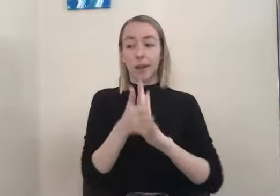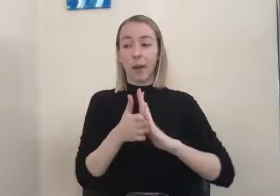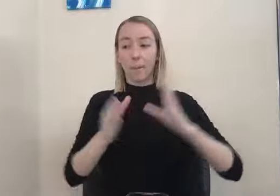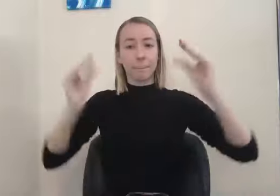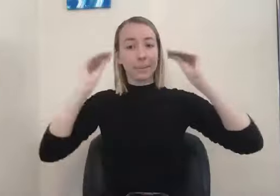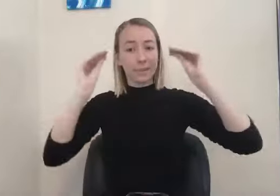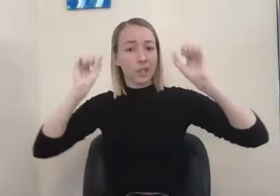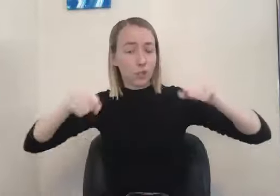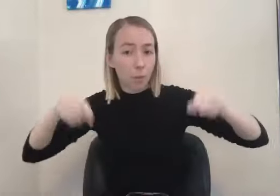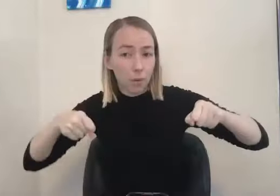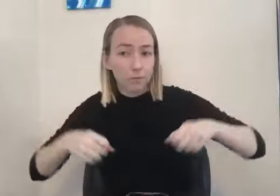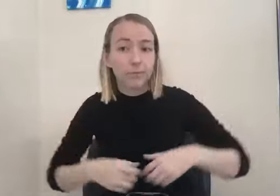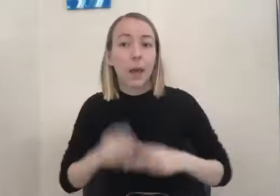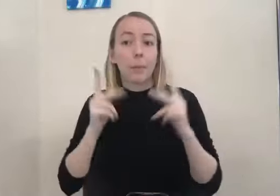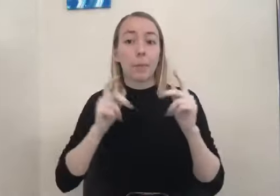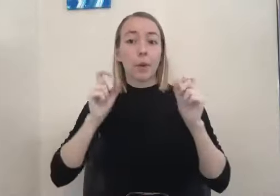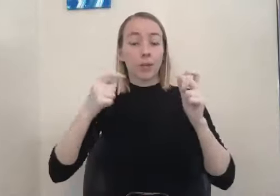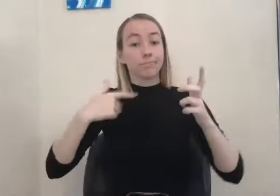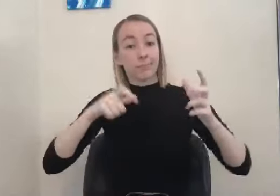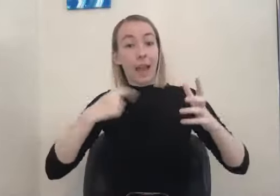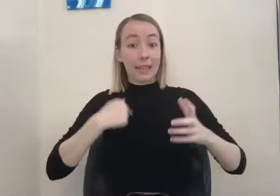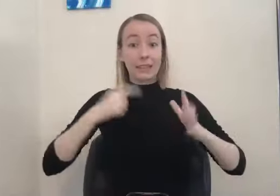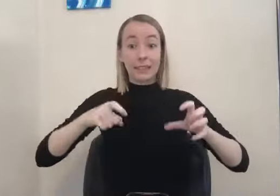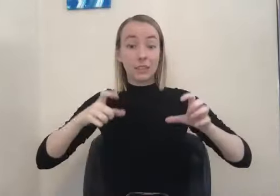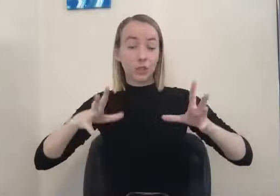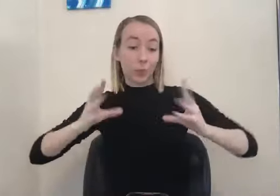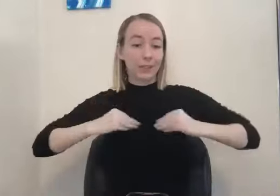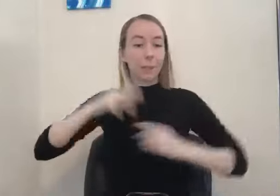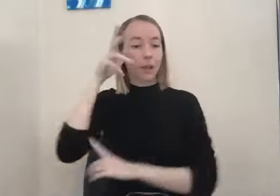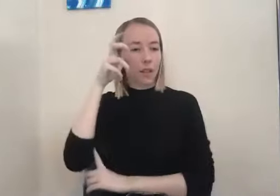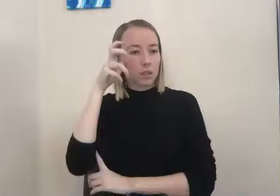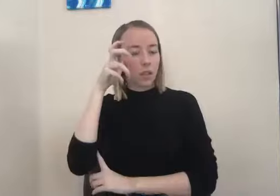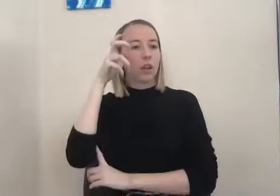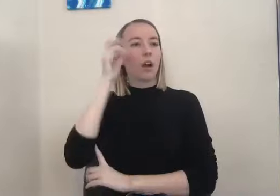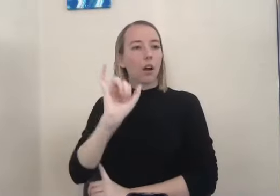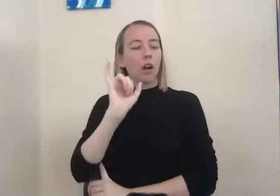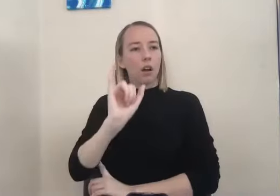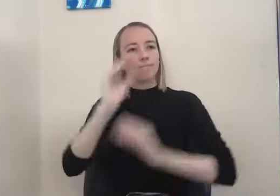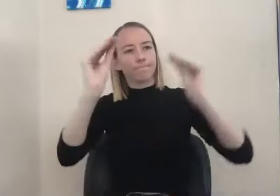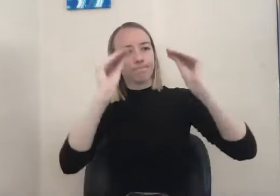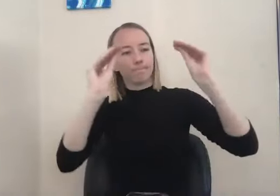shut our big fat mouths, and that was really what I had to do, because I was destroying everything in my path. But anyway, there